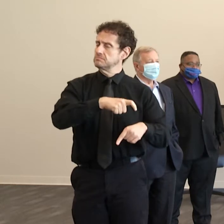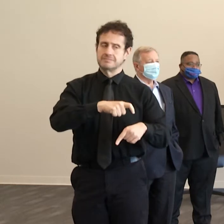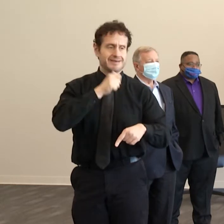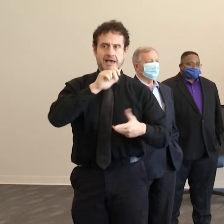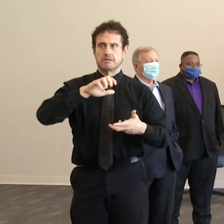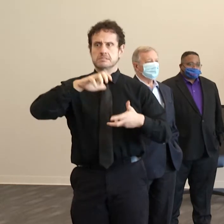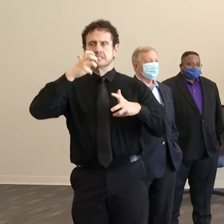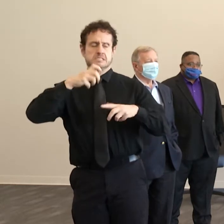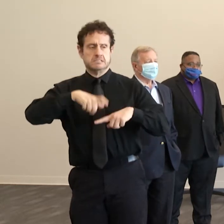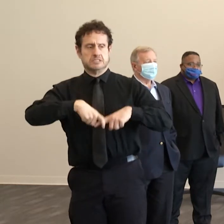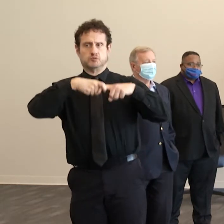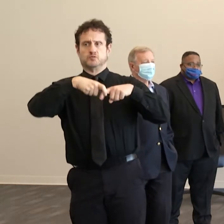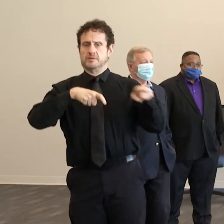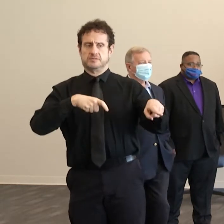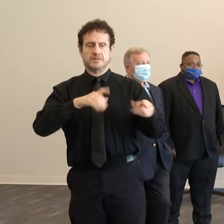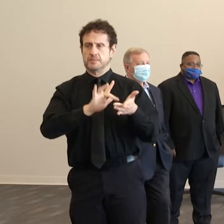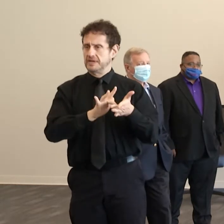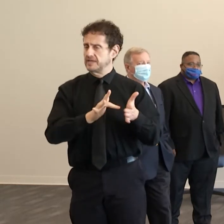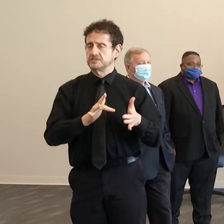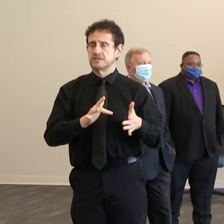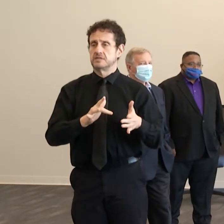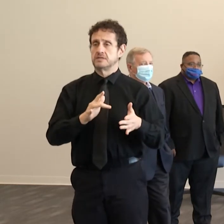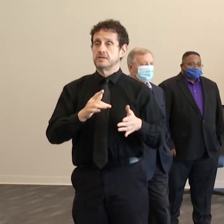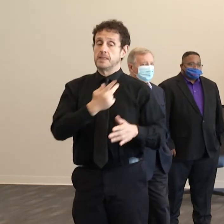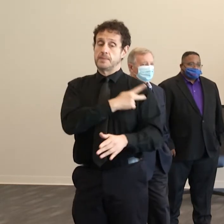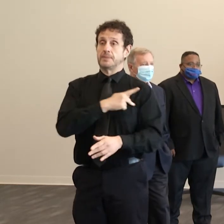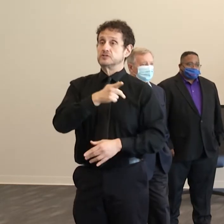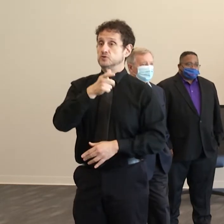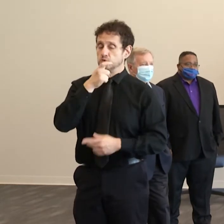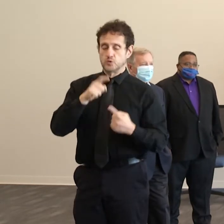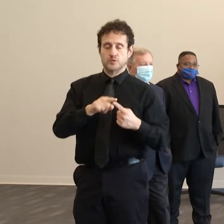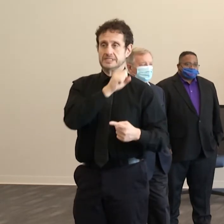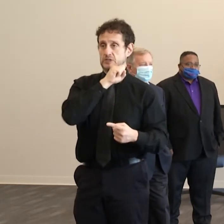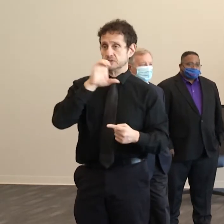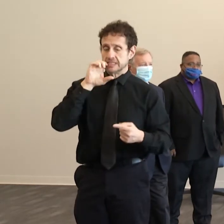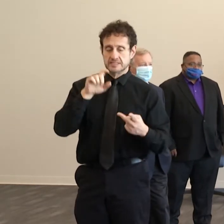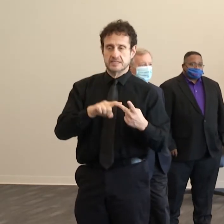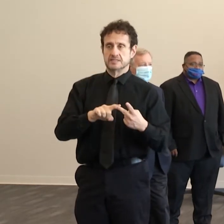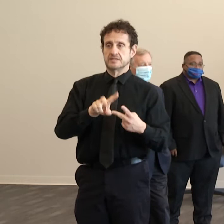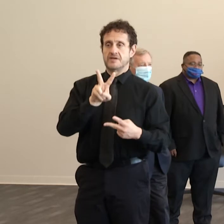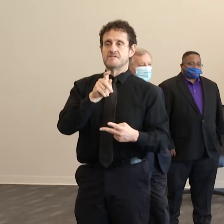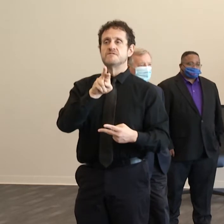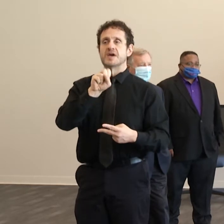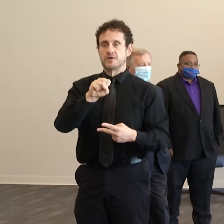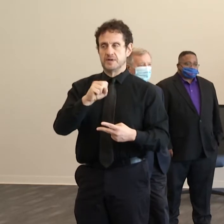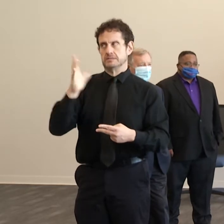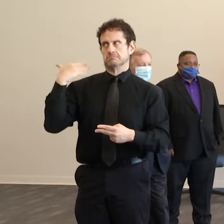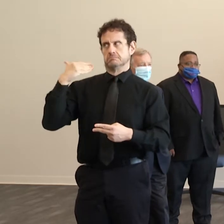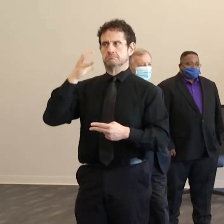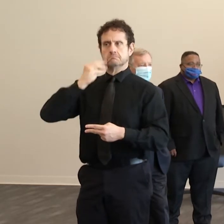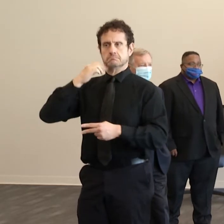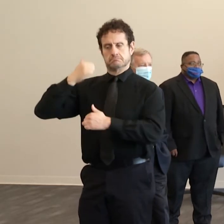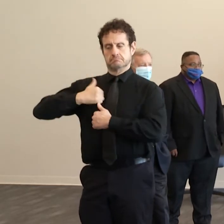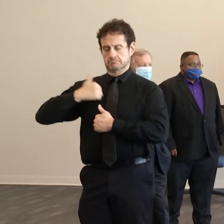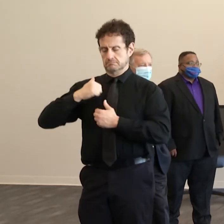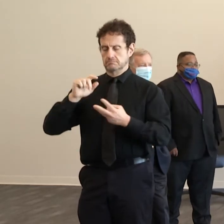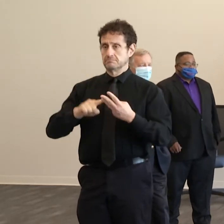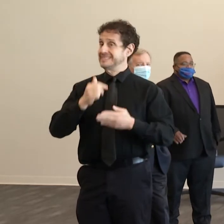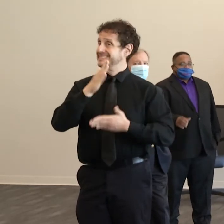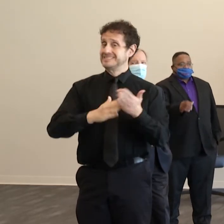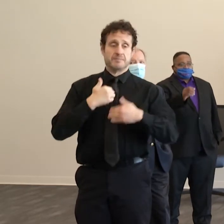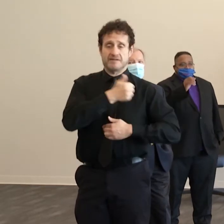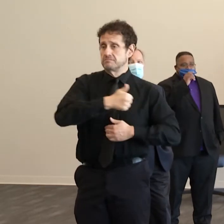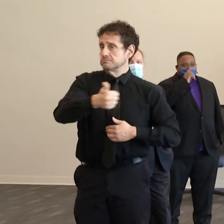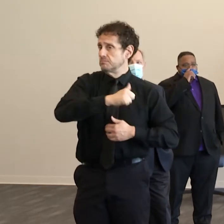disruption. Our patients are seniors, they're veterans, they are people who have mobility and transportation